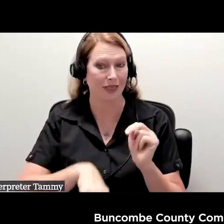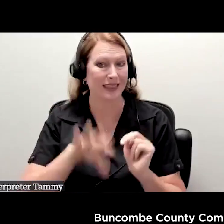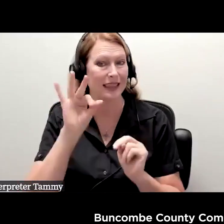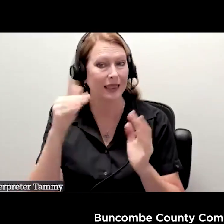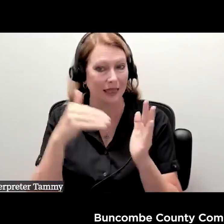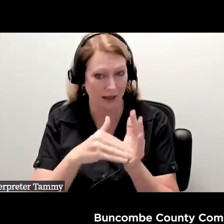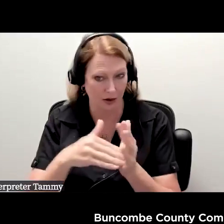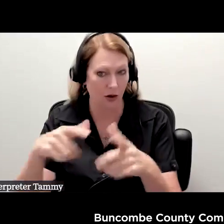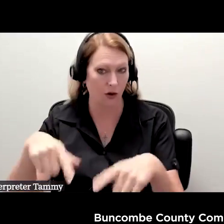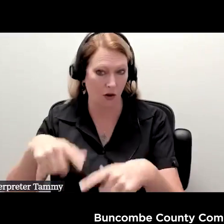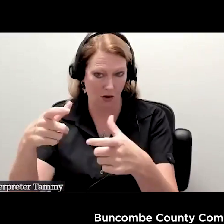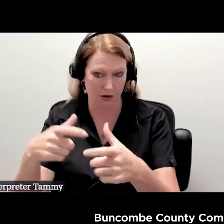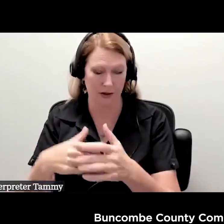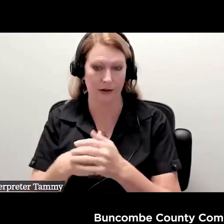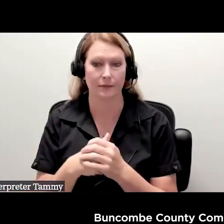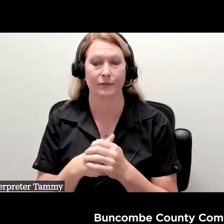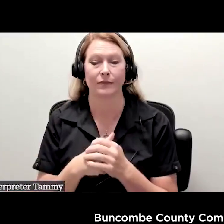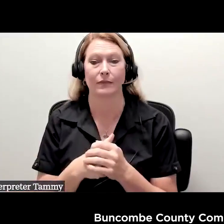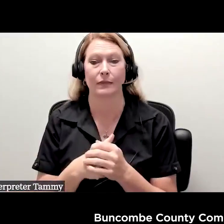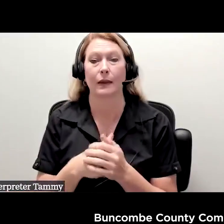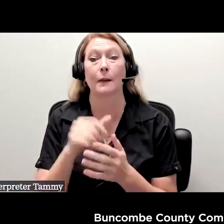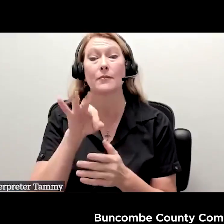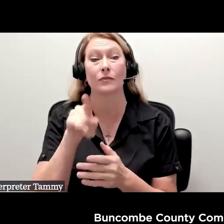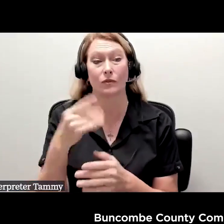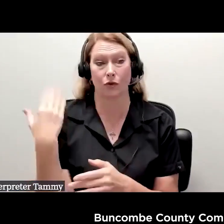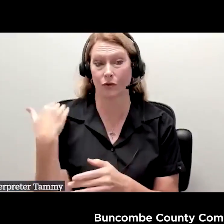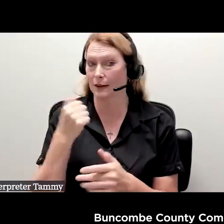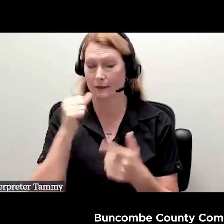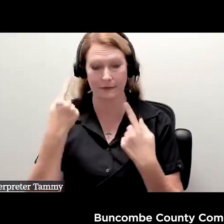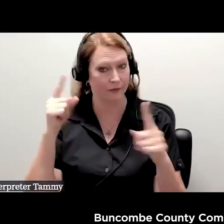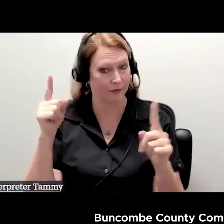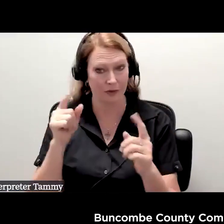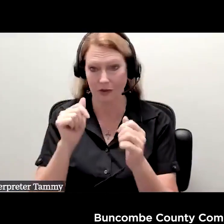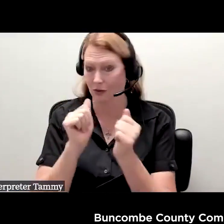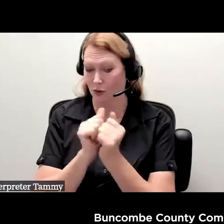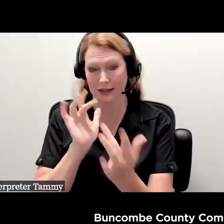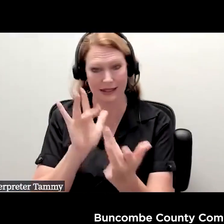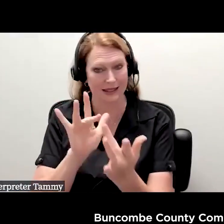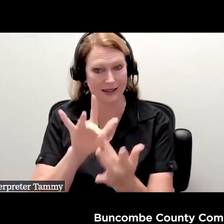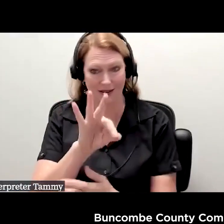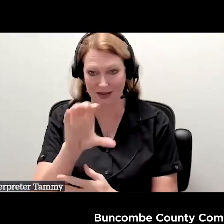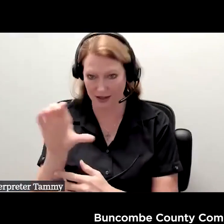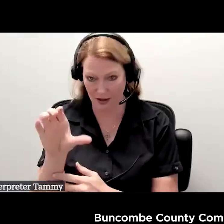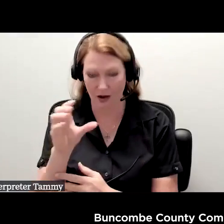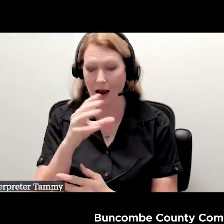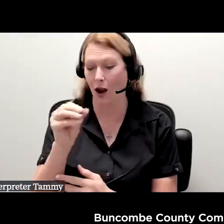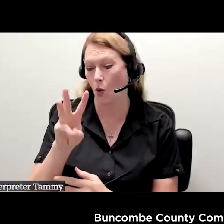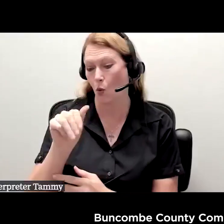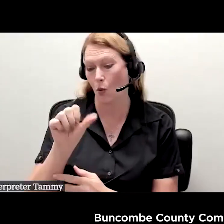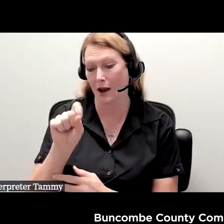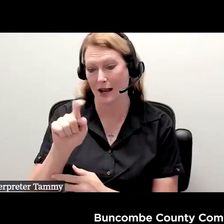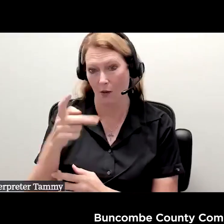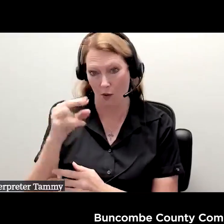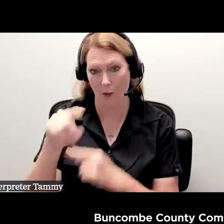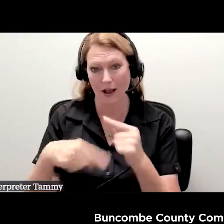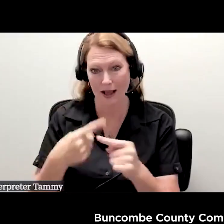carts. If you have been previously unsuccessful in efforts to contact FCC or WastePro about an issue,